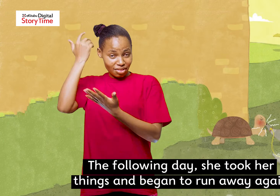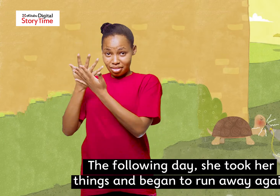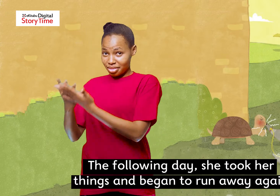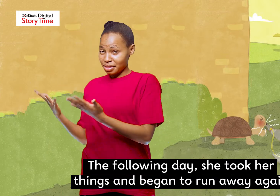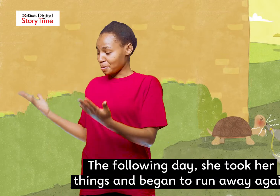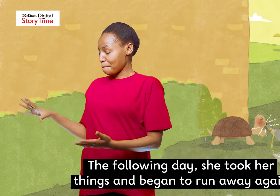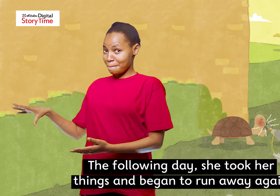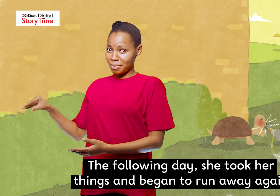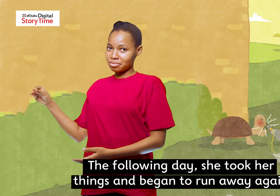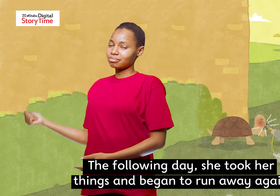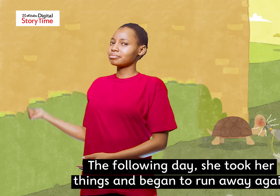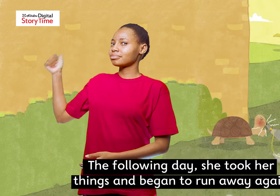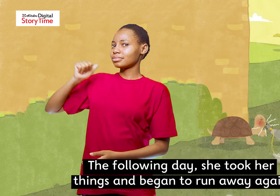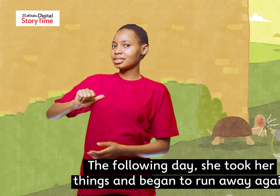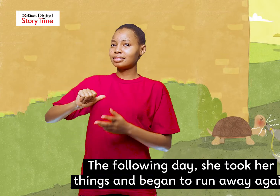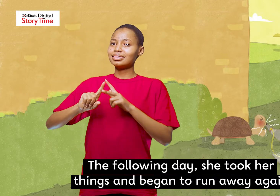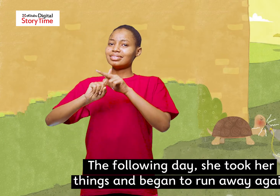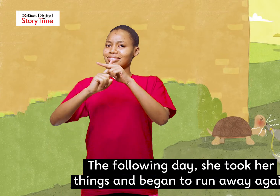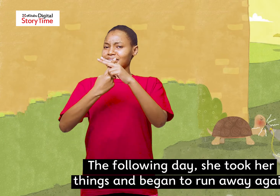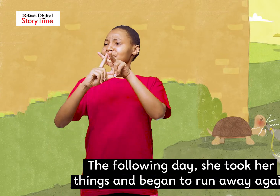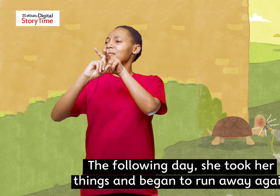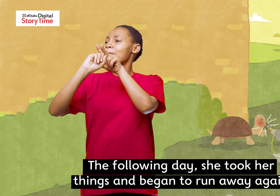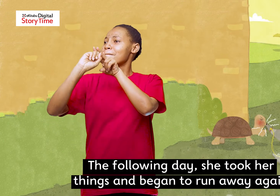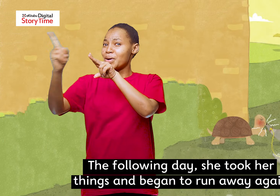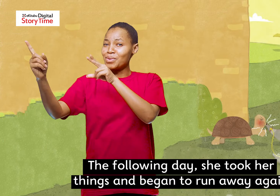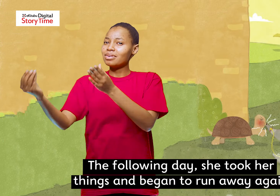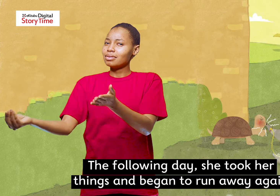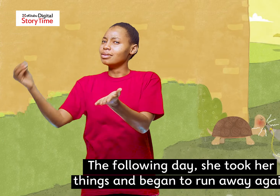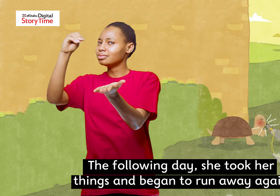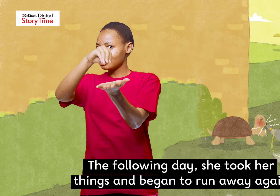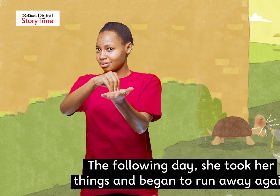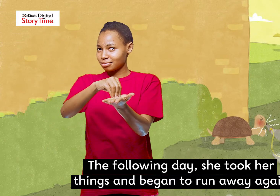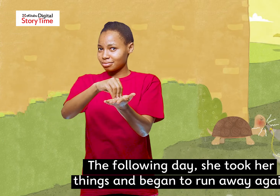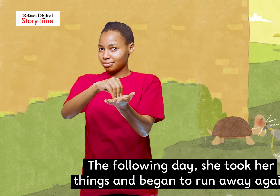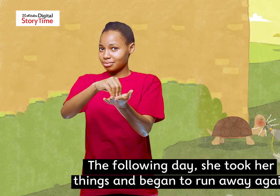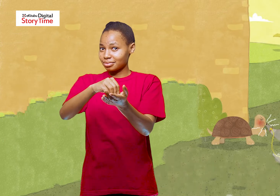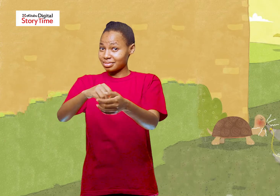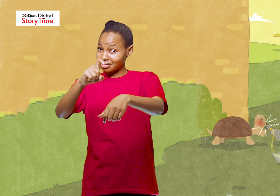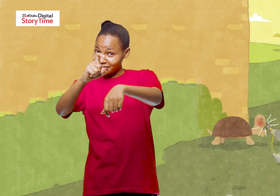The following day, she took her things and began to run away again.